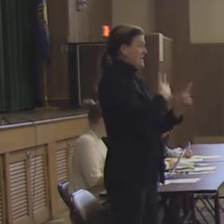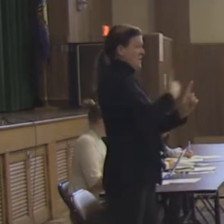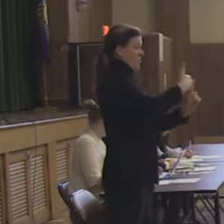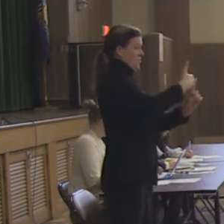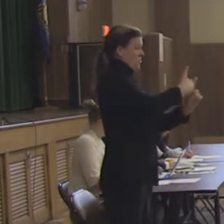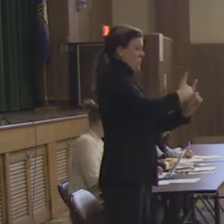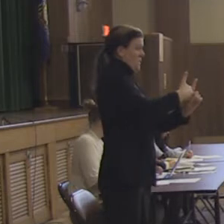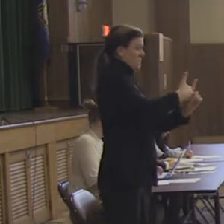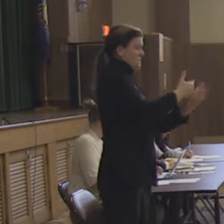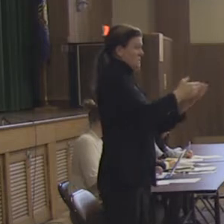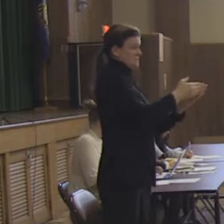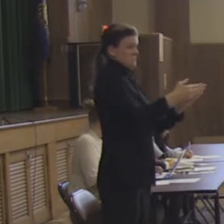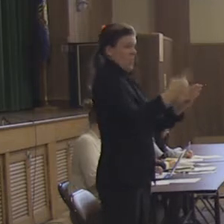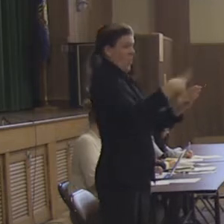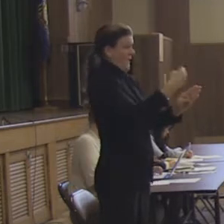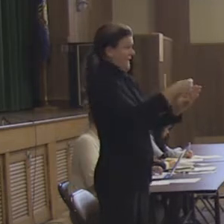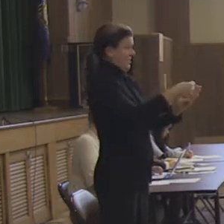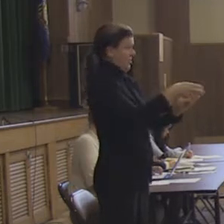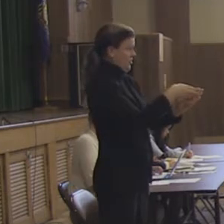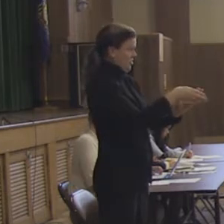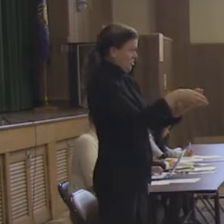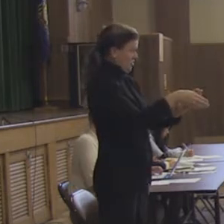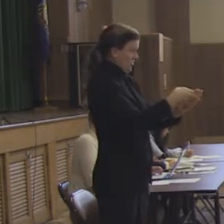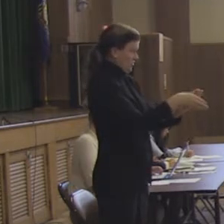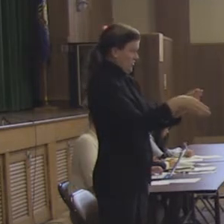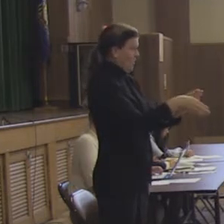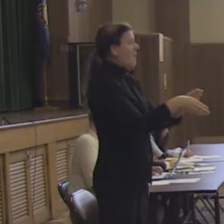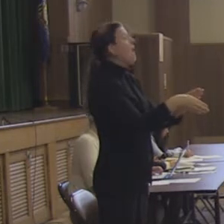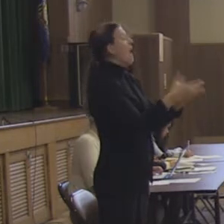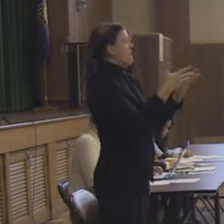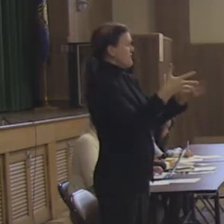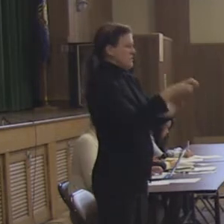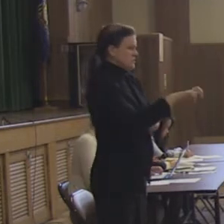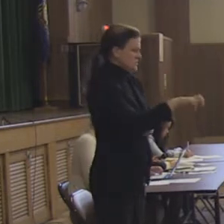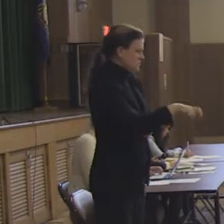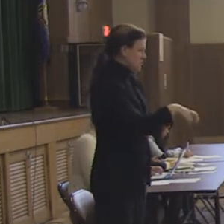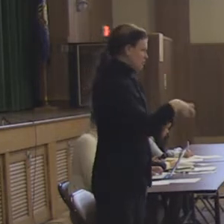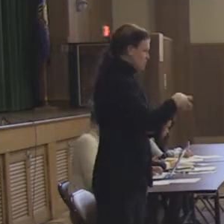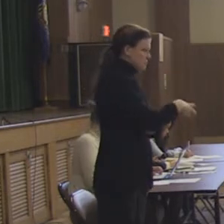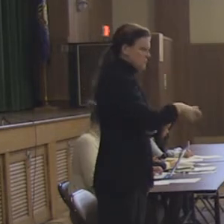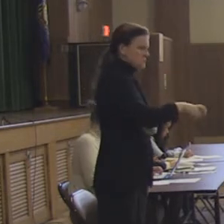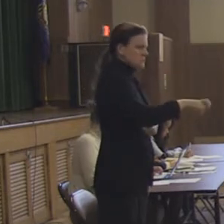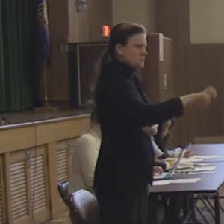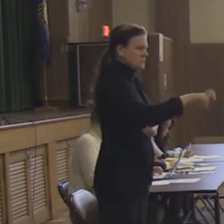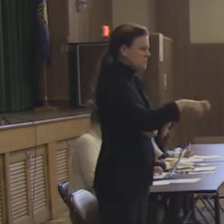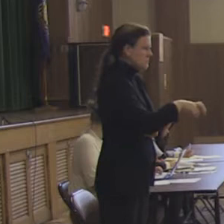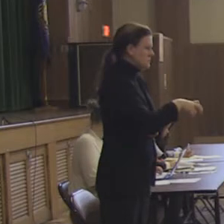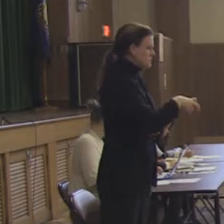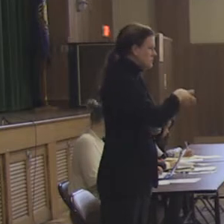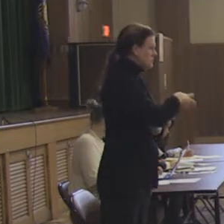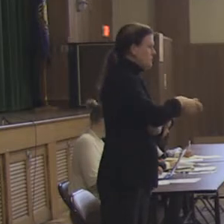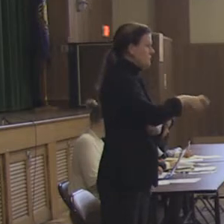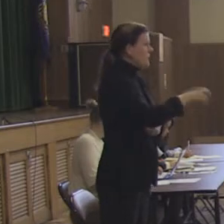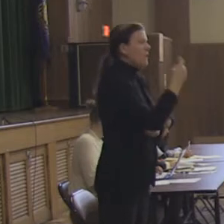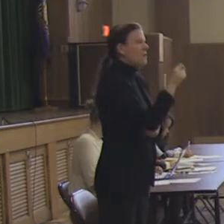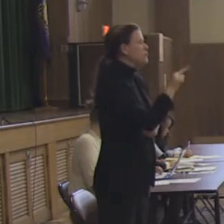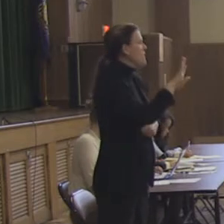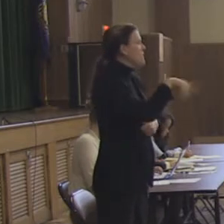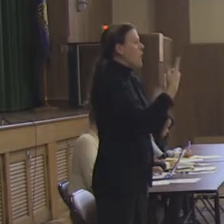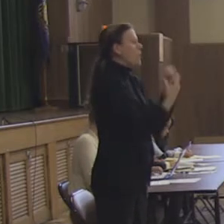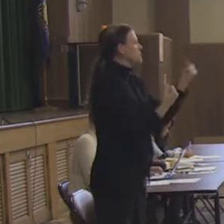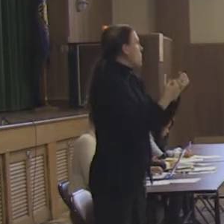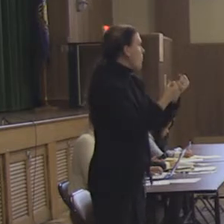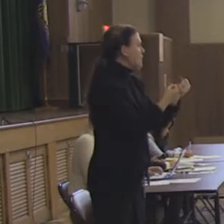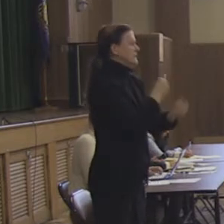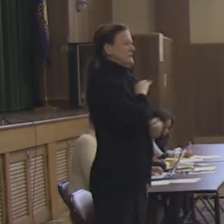and then as they go community reentry, it's transitional, and it's 24-hour support, and